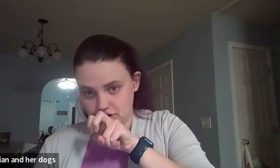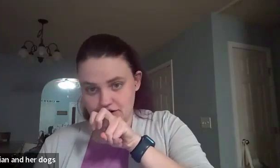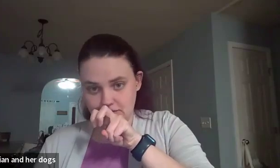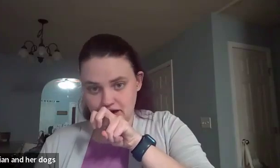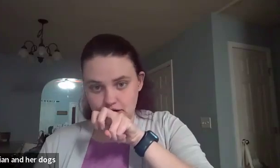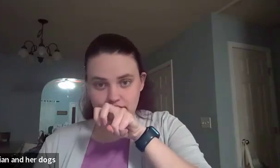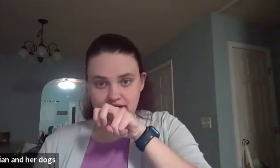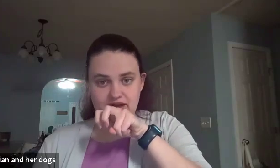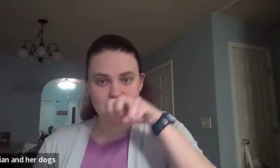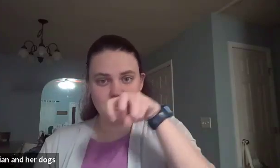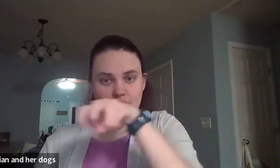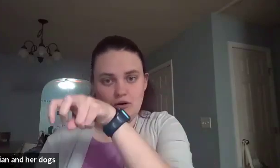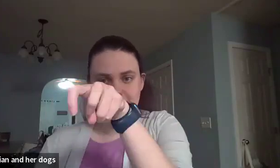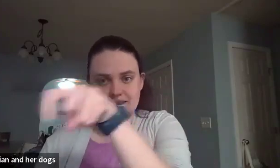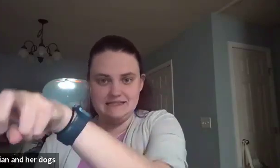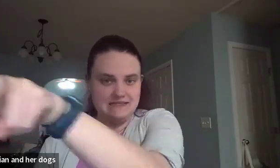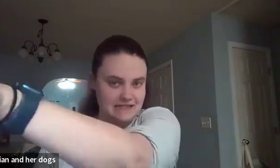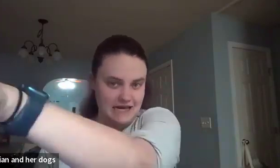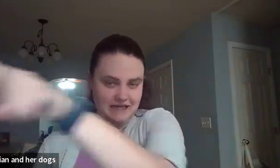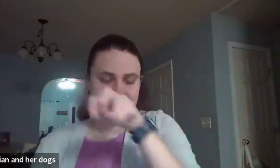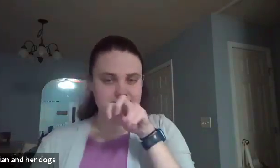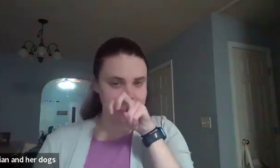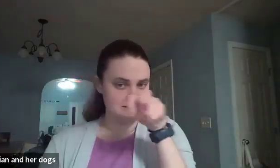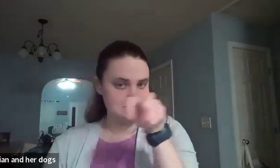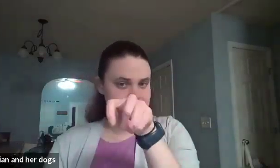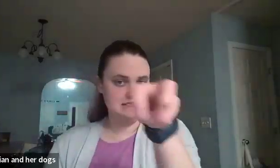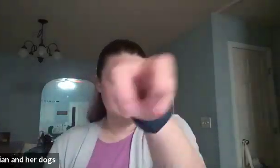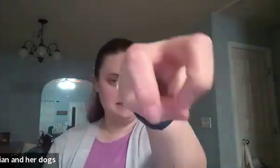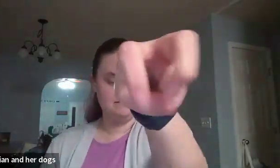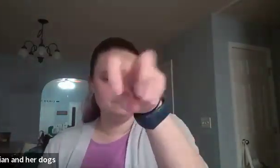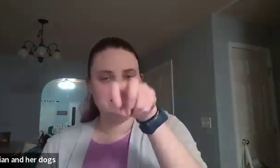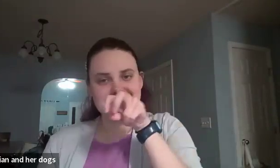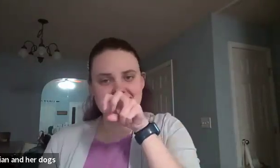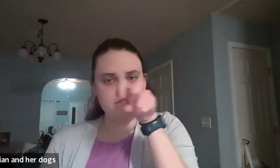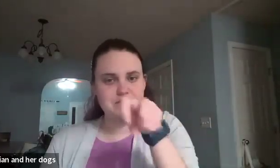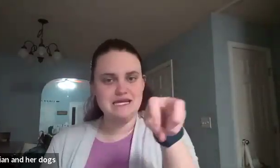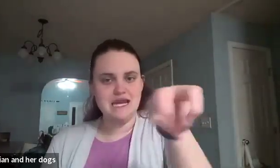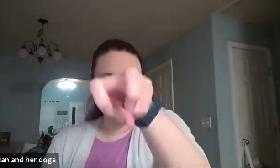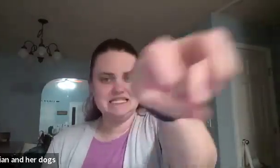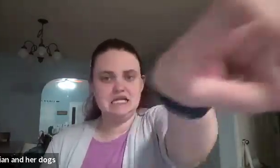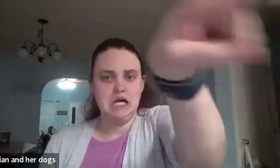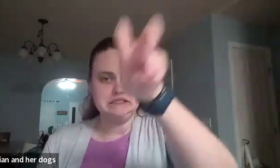in front of your mouth, and then you go snake. Snake for its slithering and its